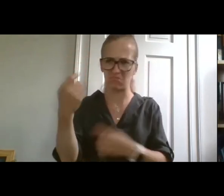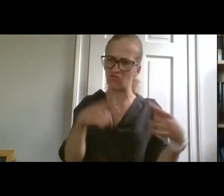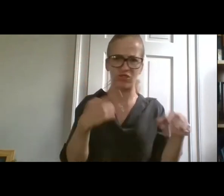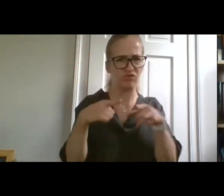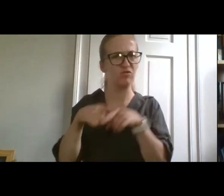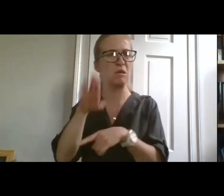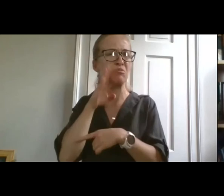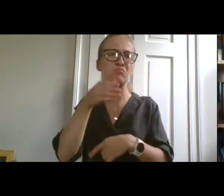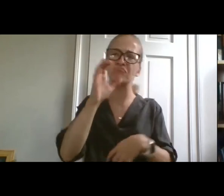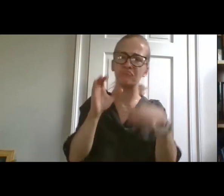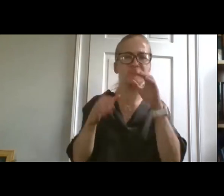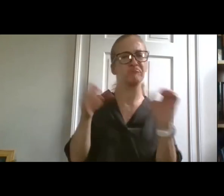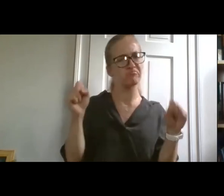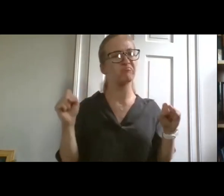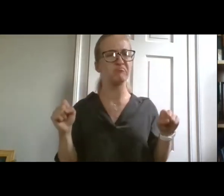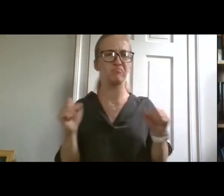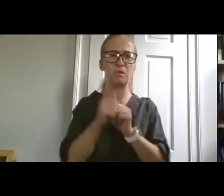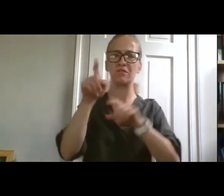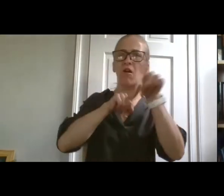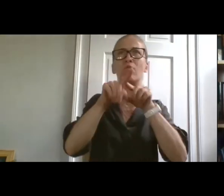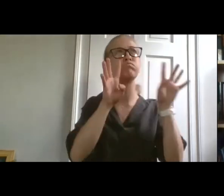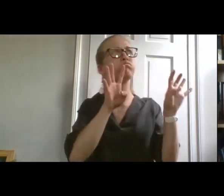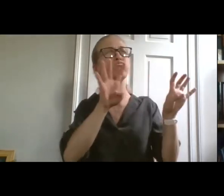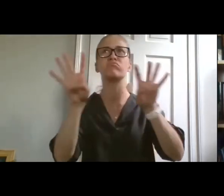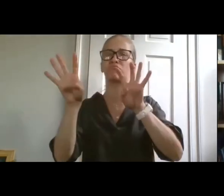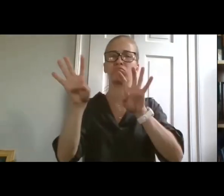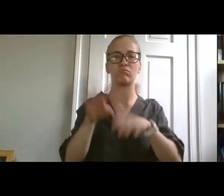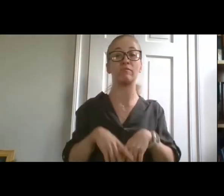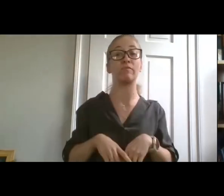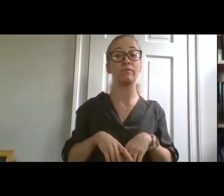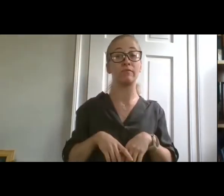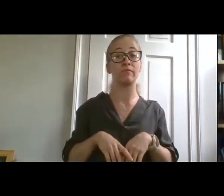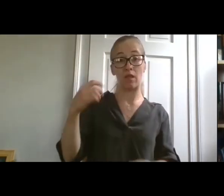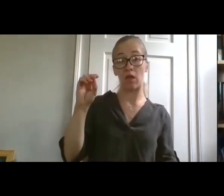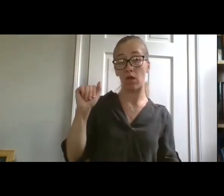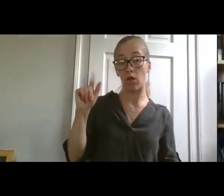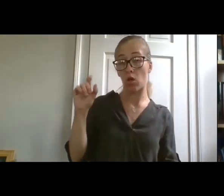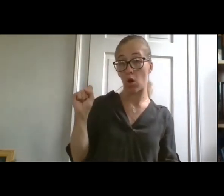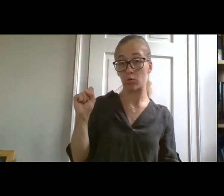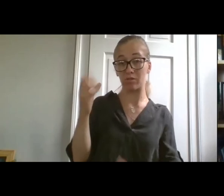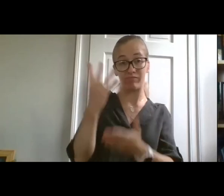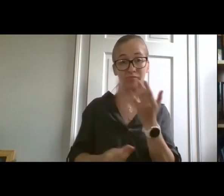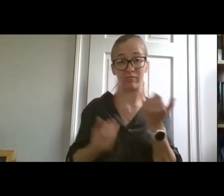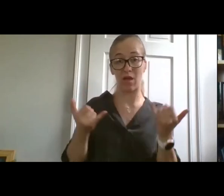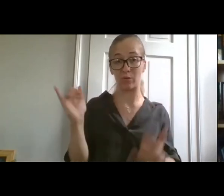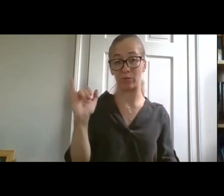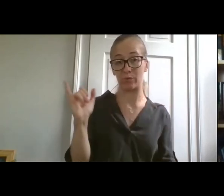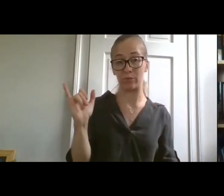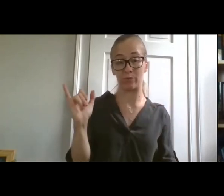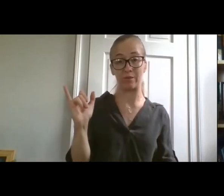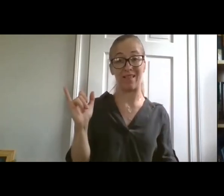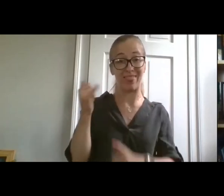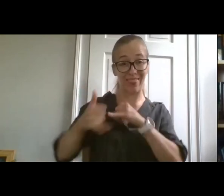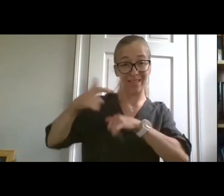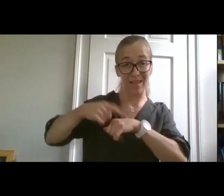under a gloriously clear, star-riddled sky? Yet even the goats were gone now. None of the big rangy herds we'd seen on the last